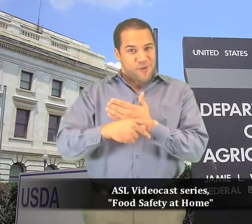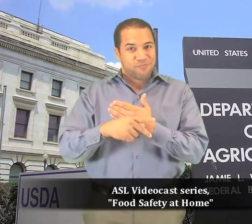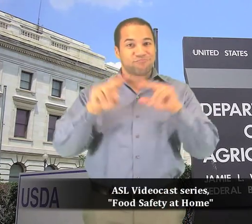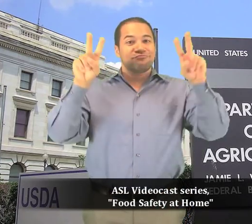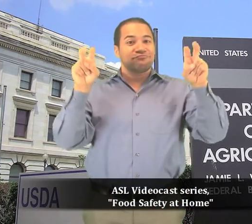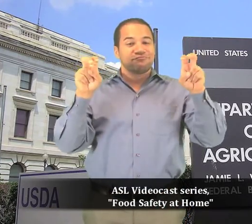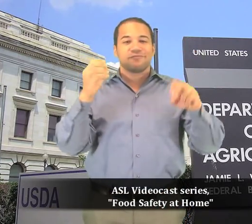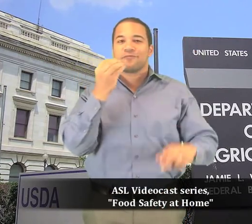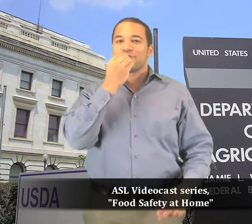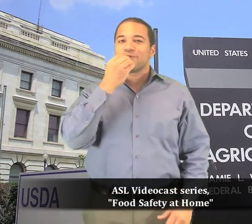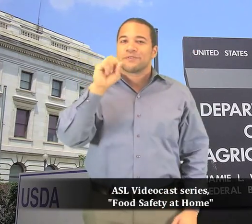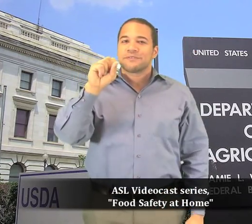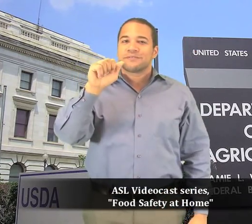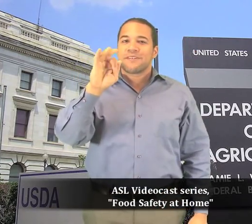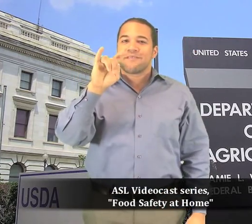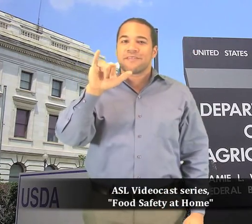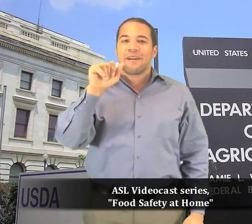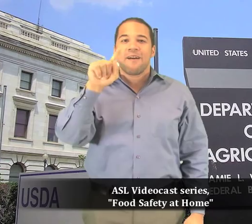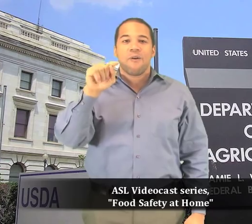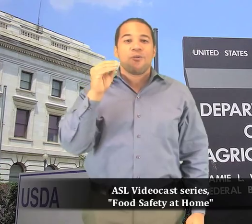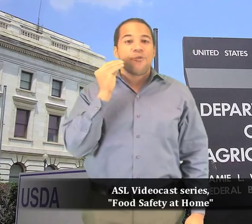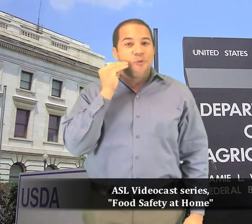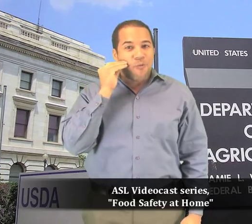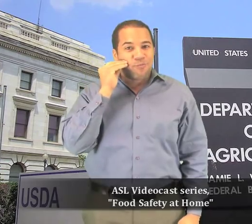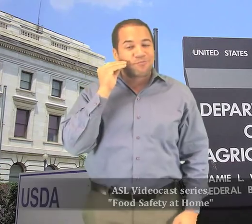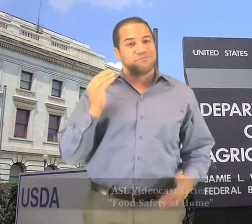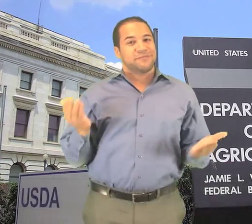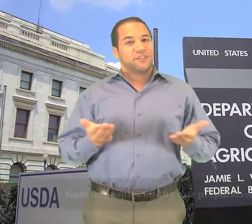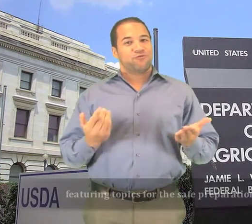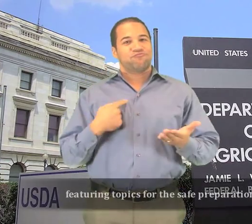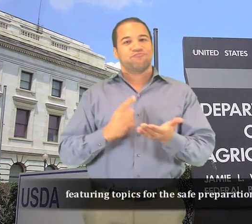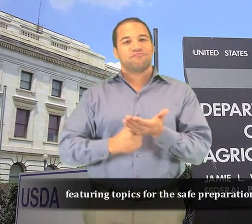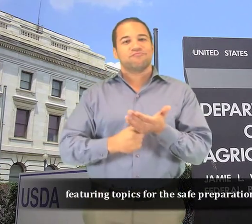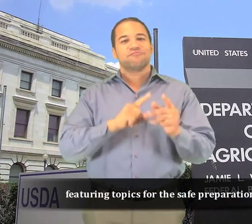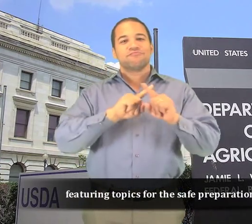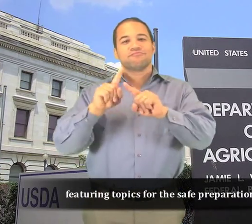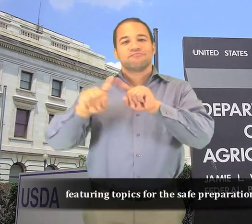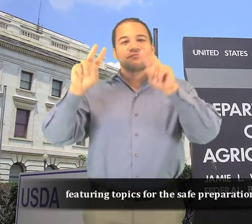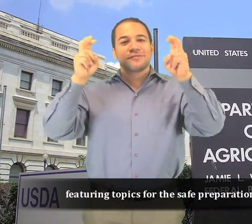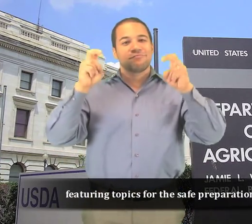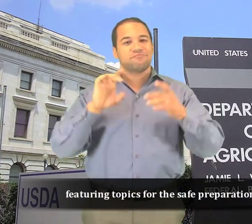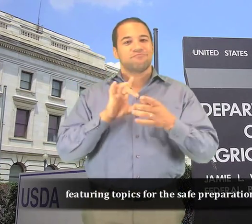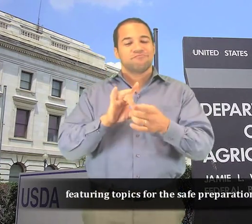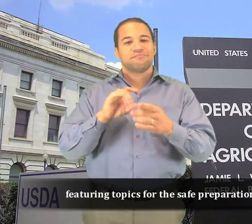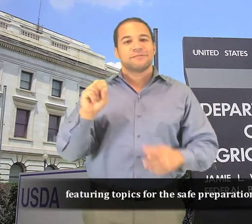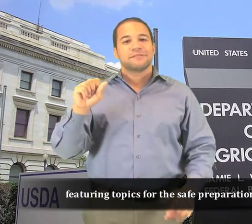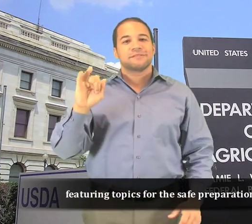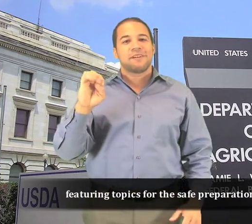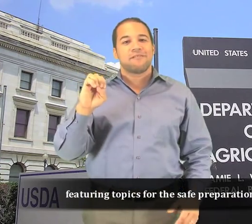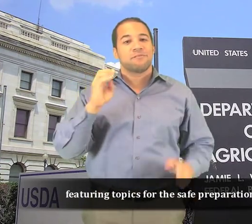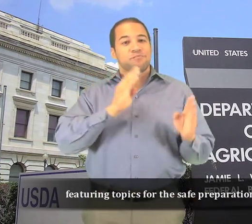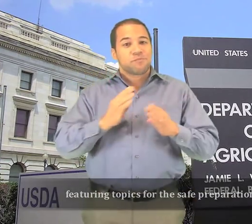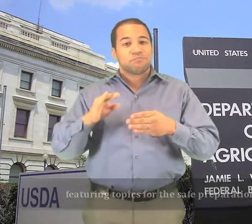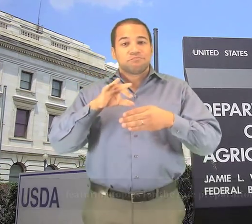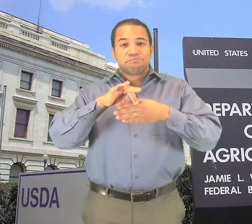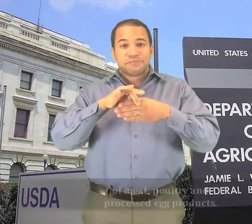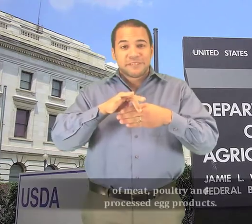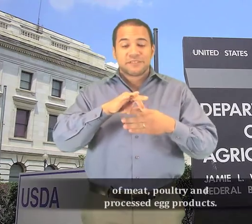featuring topics for the safe preparation of meat, poultry, and